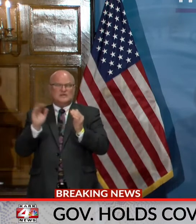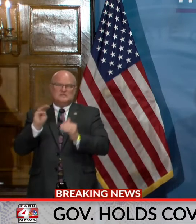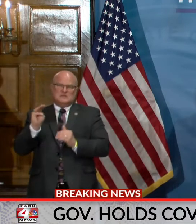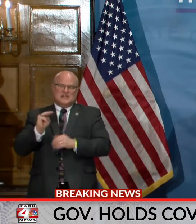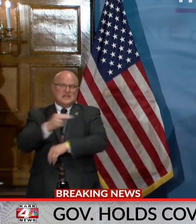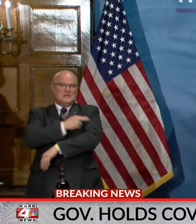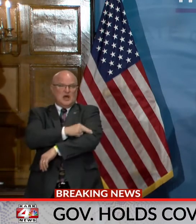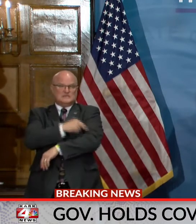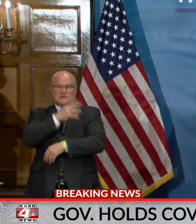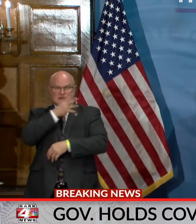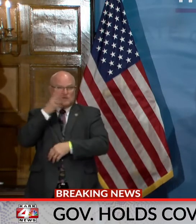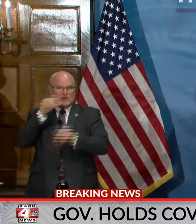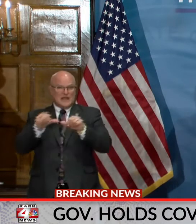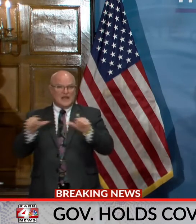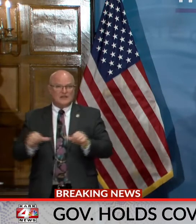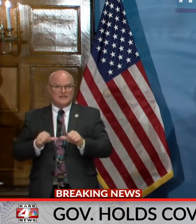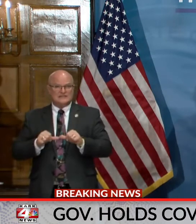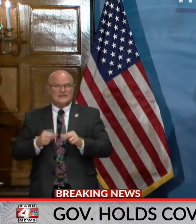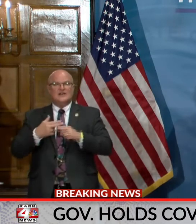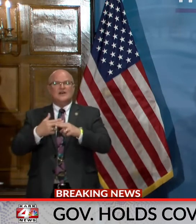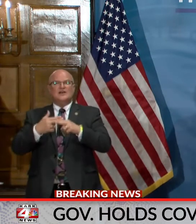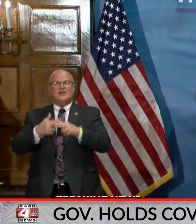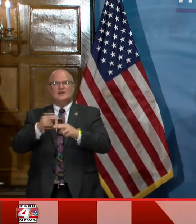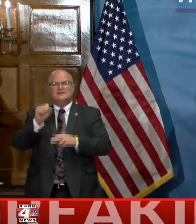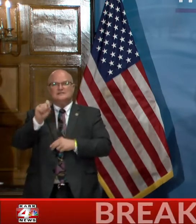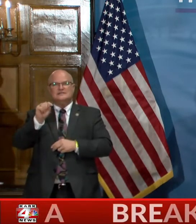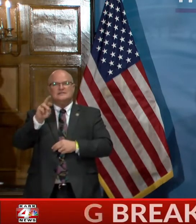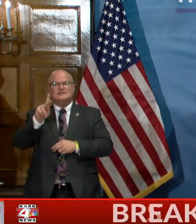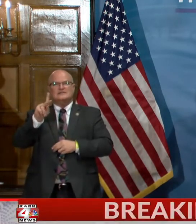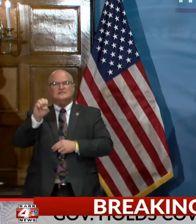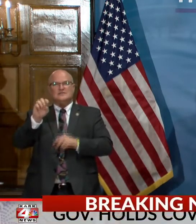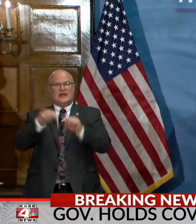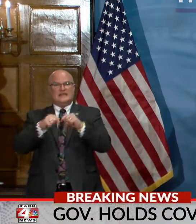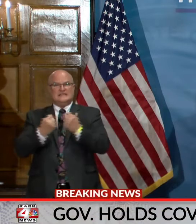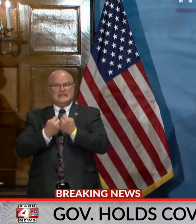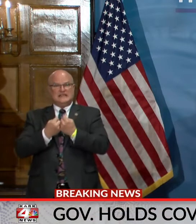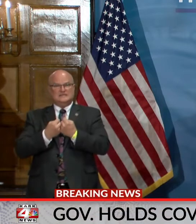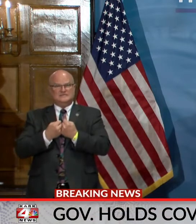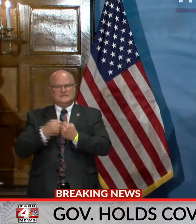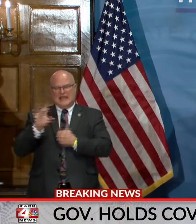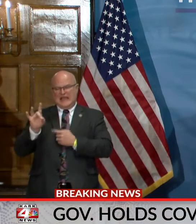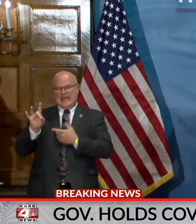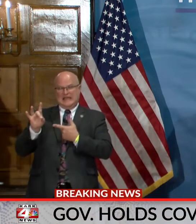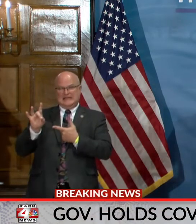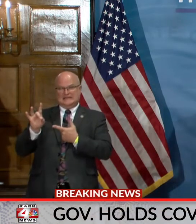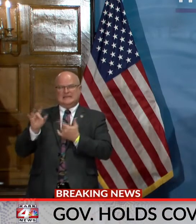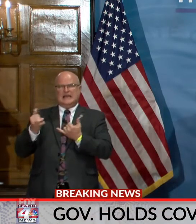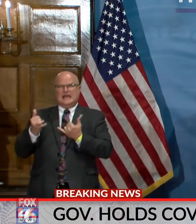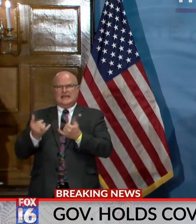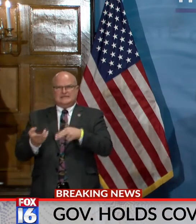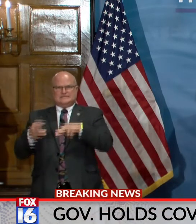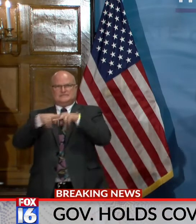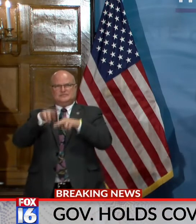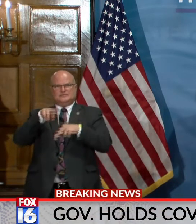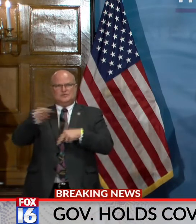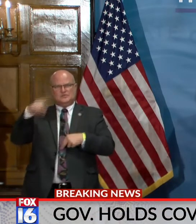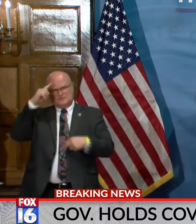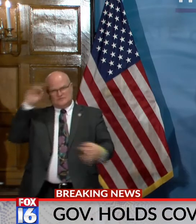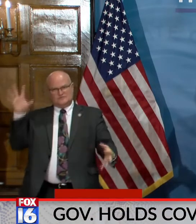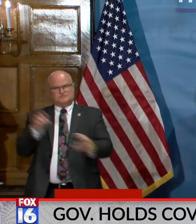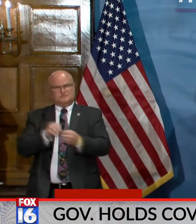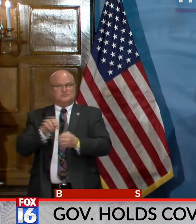rural areas that they delivered those. Those were called strike teams pharmacies. There were 8 of those. There have been another 22 for a total of